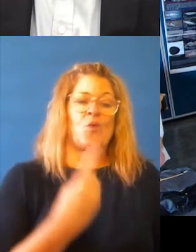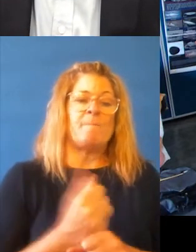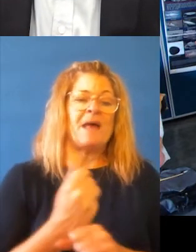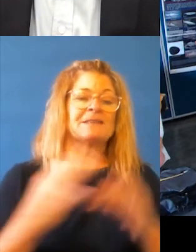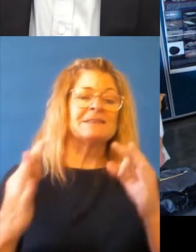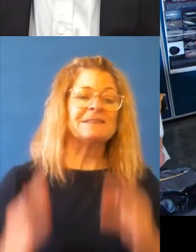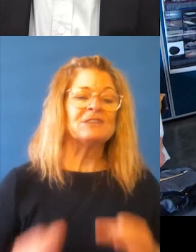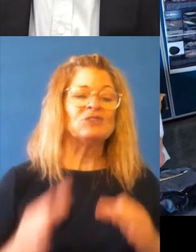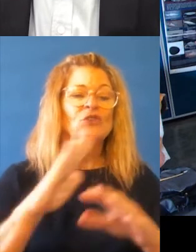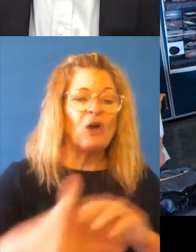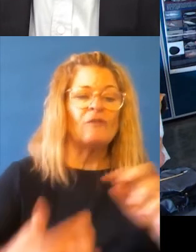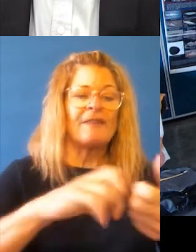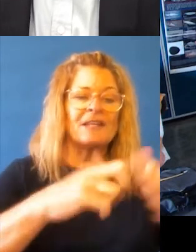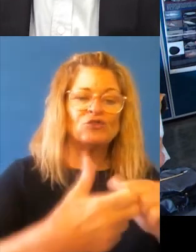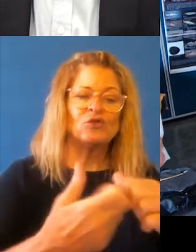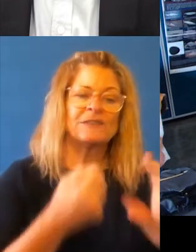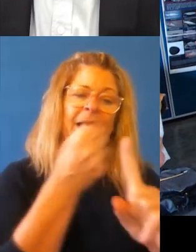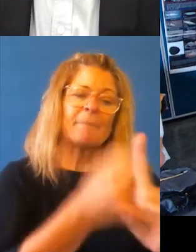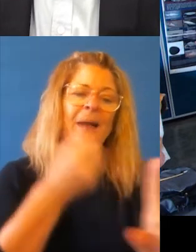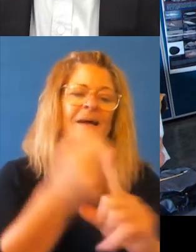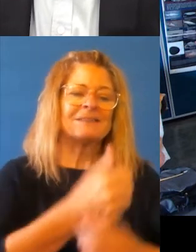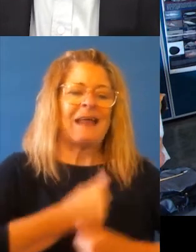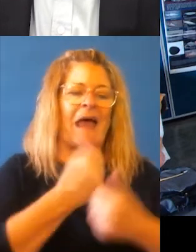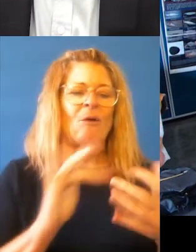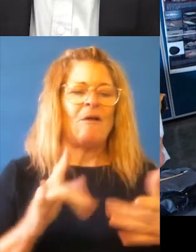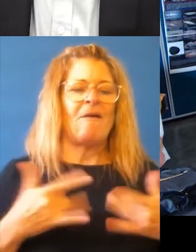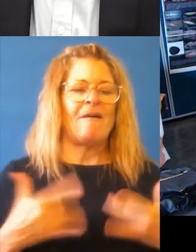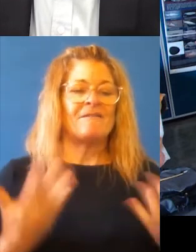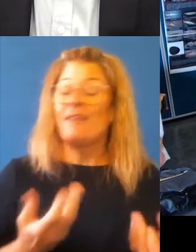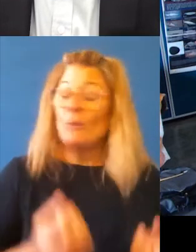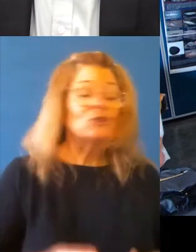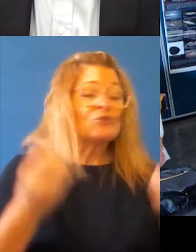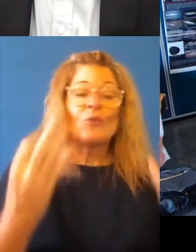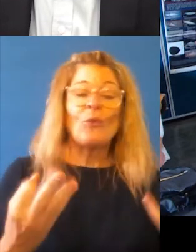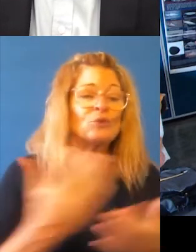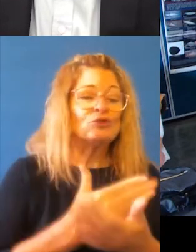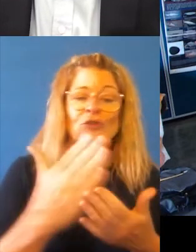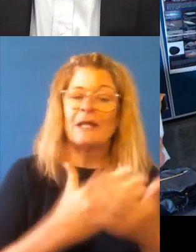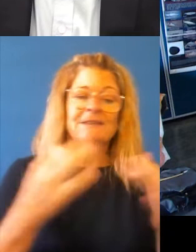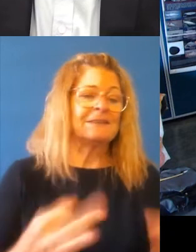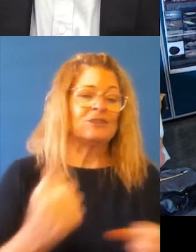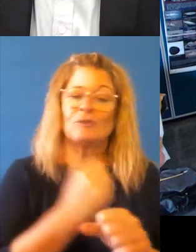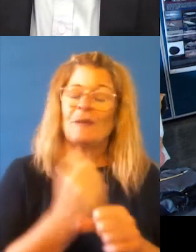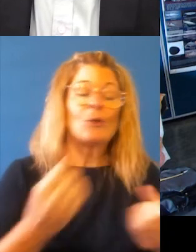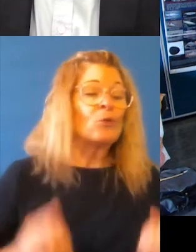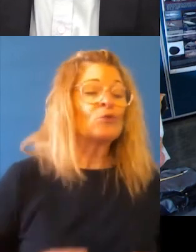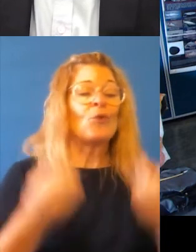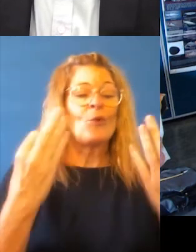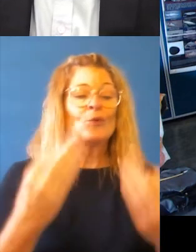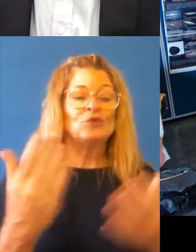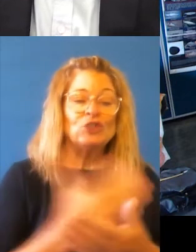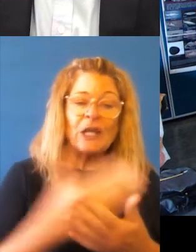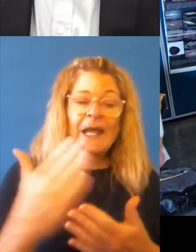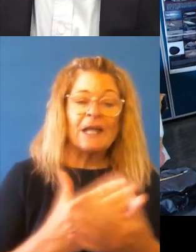on the issues that affected our lives. There was no shared decision making, no shared responsibility